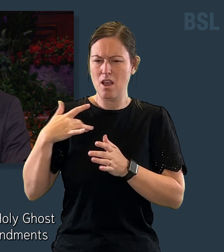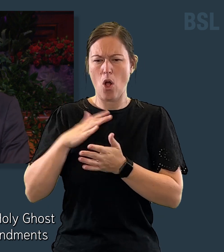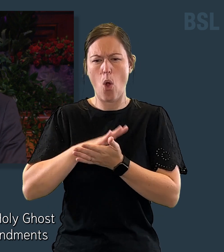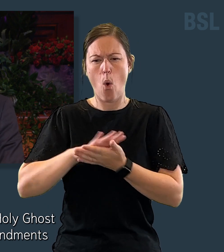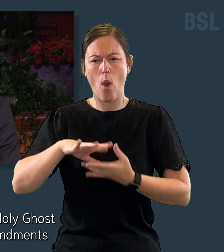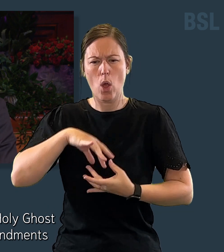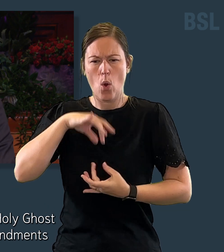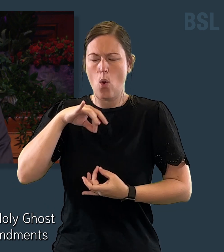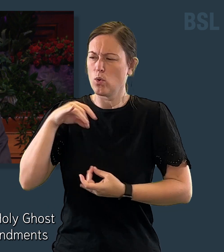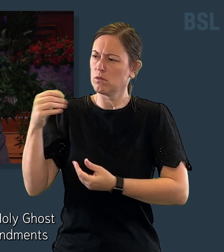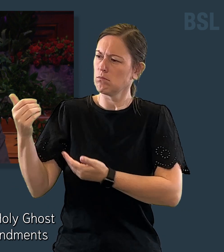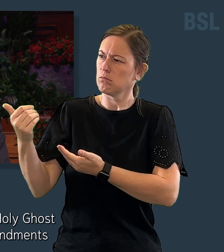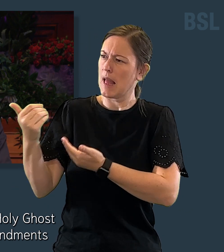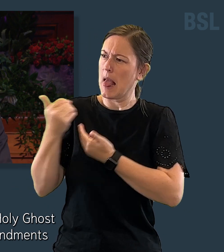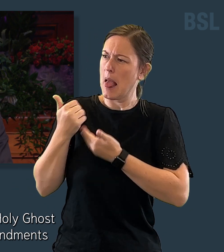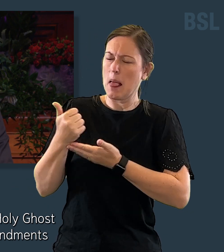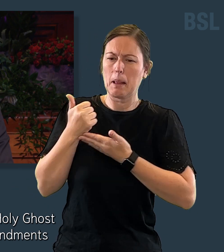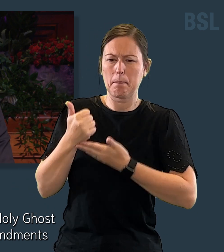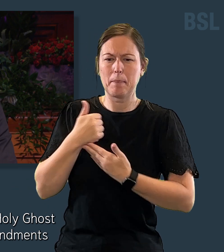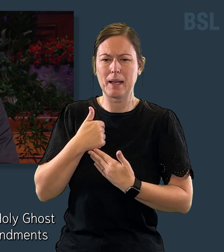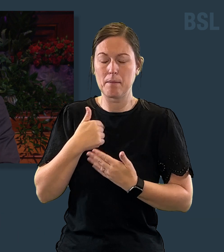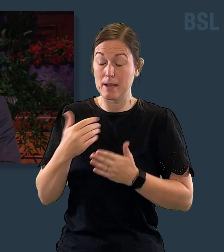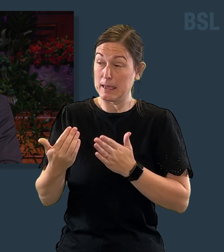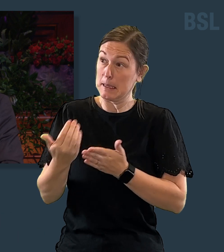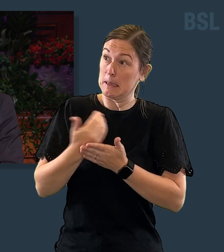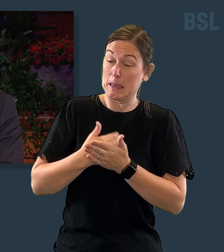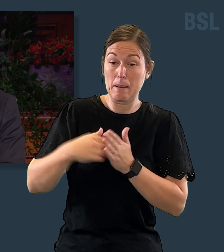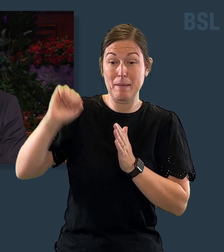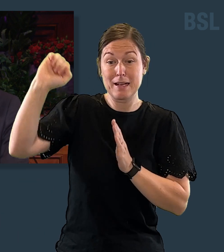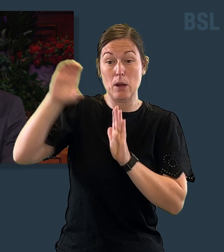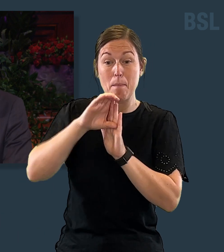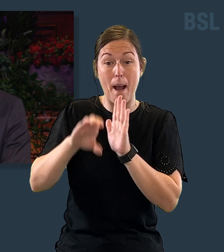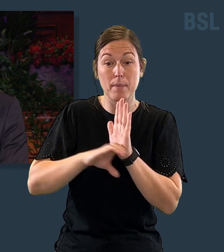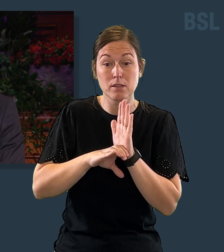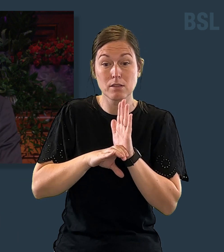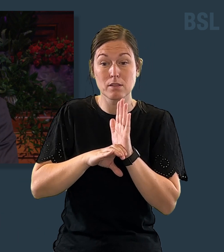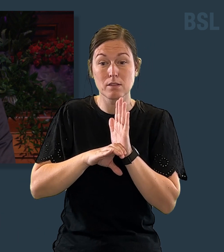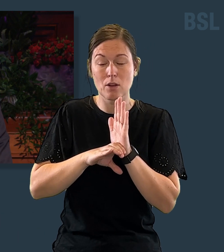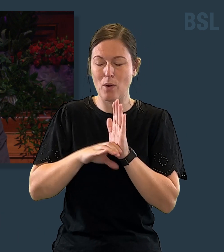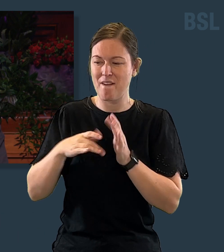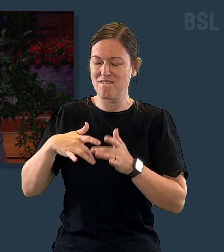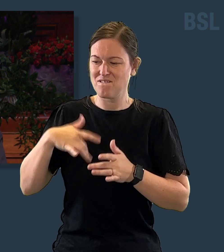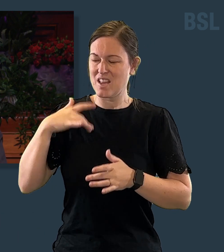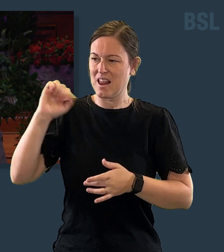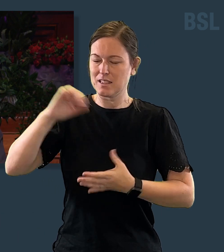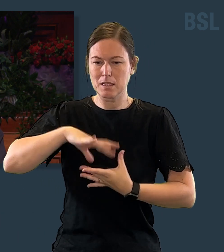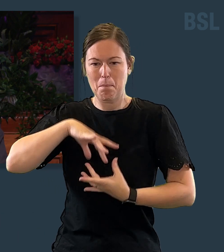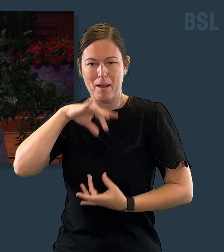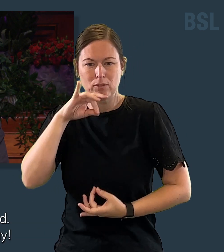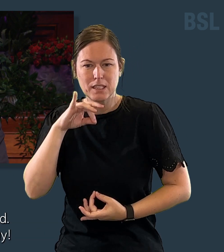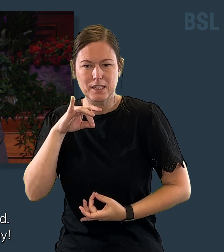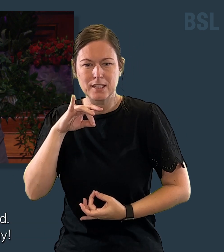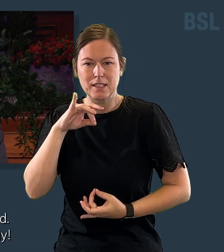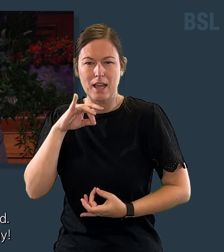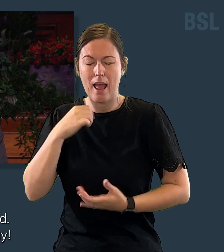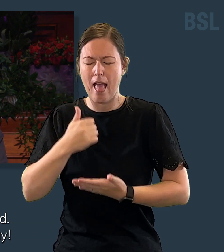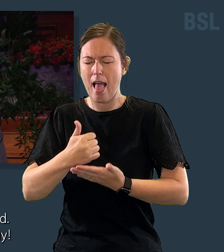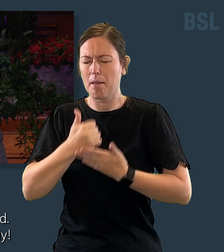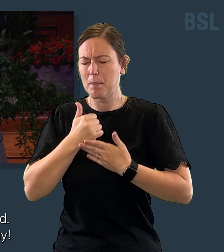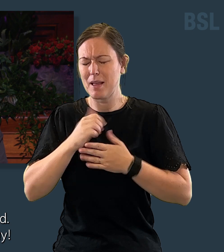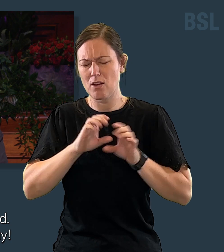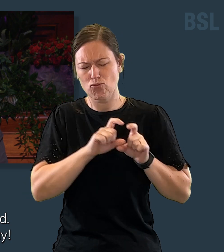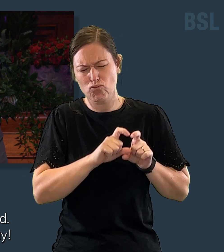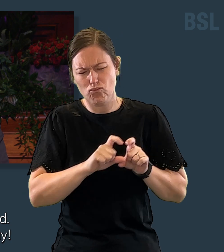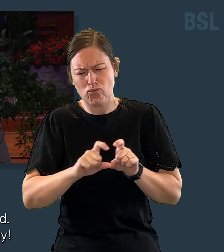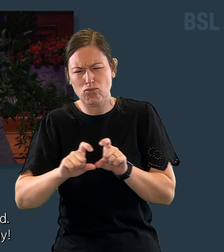Ghost in my life and keep His commandment, which He has given me, that I may have His Spirit. It helps me to